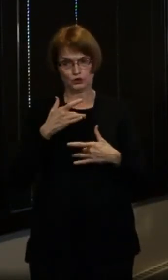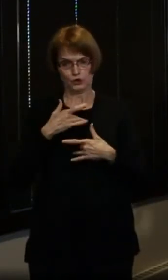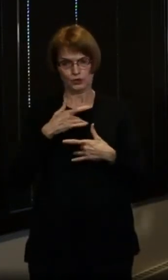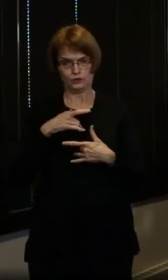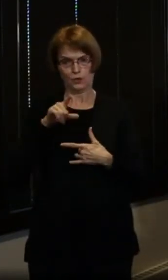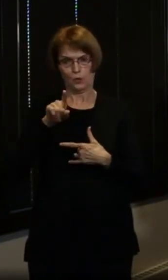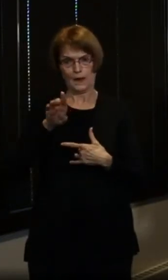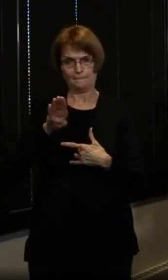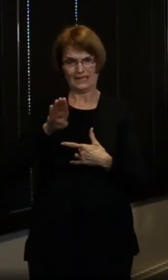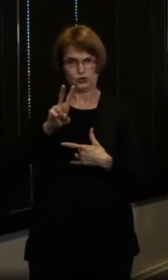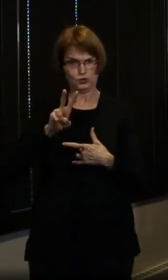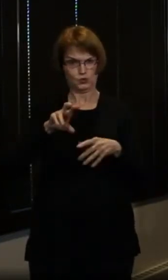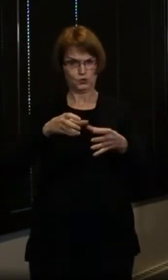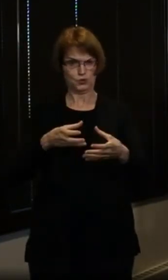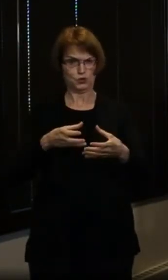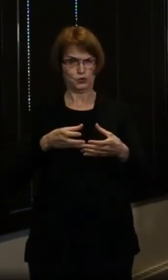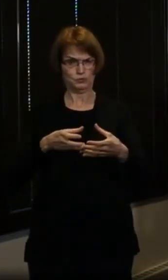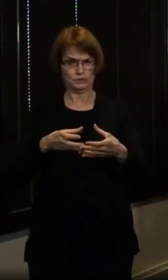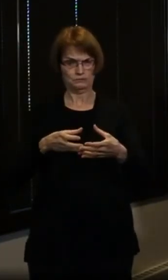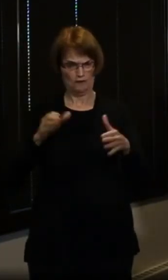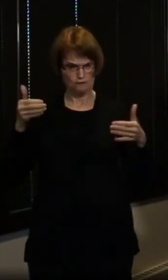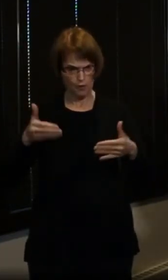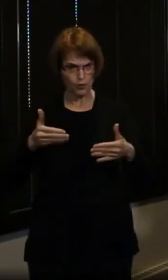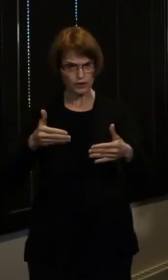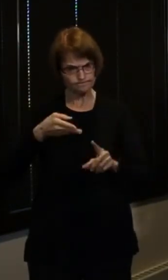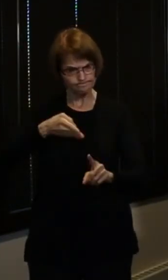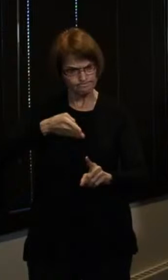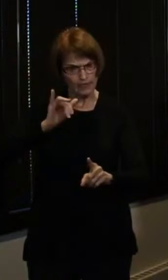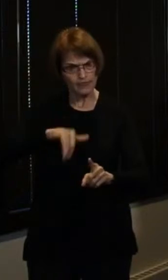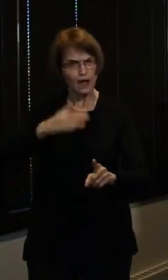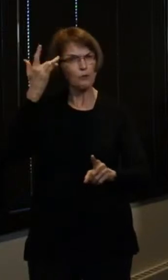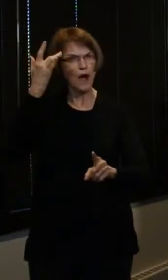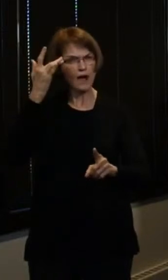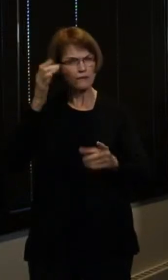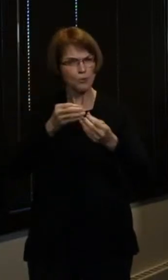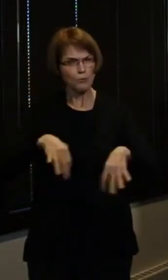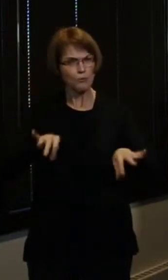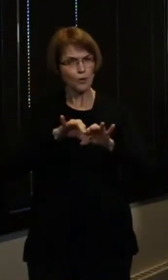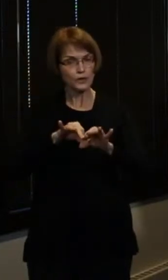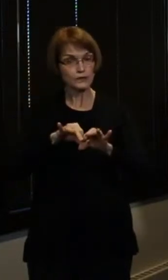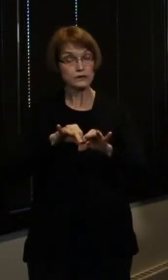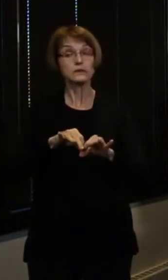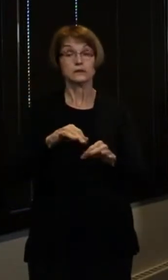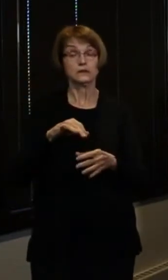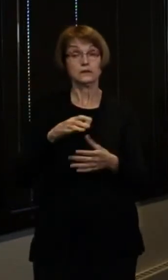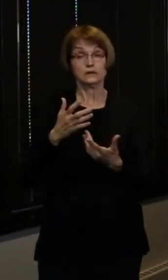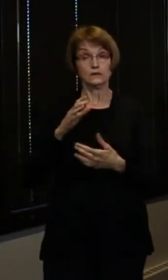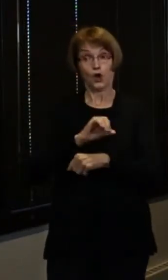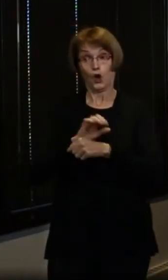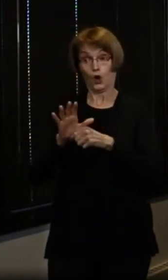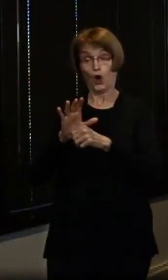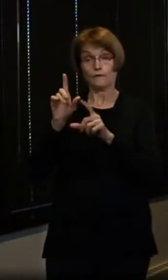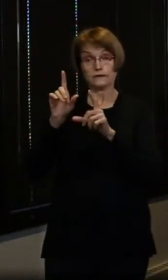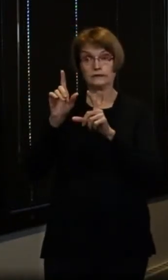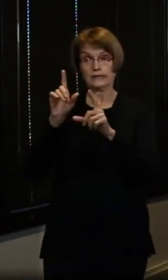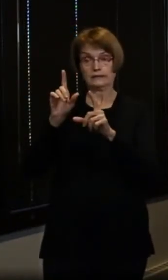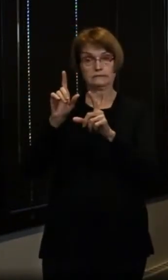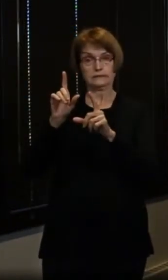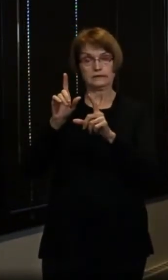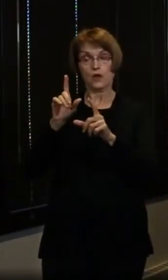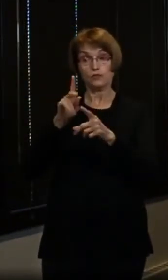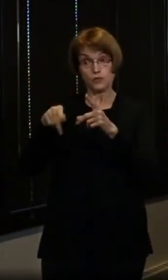1B2 population and why we're focused on them is because when we look at the clinical results from COVID-19